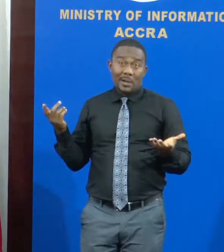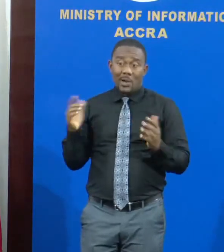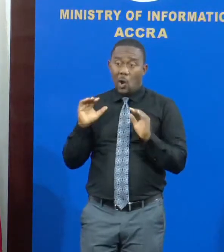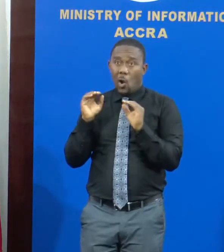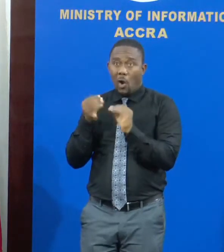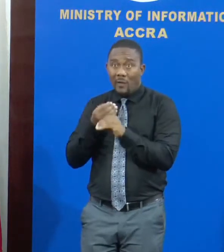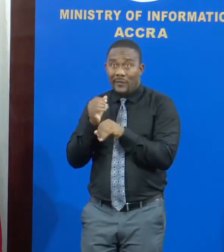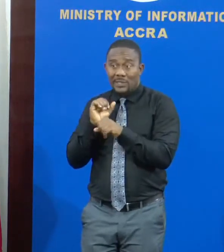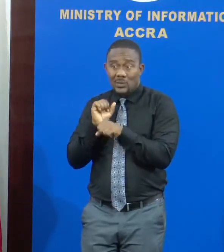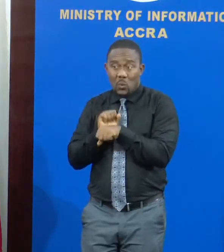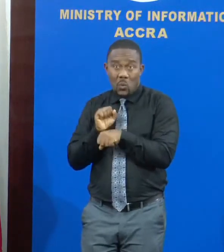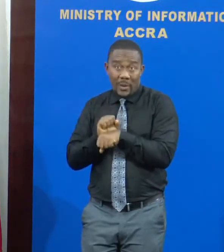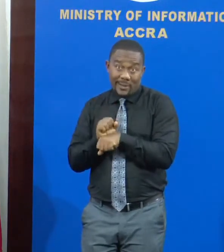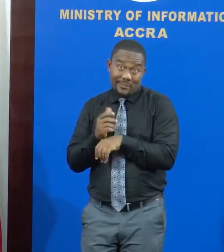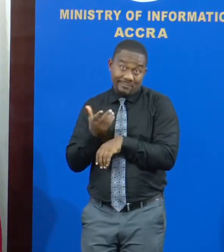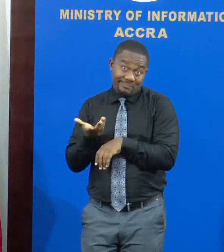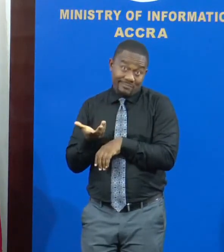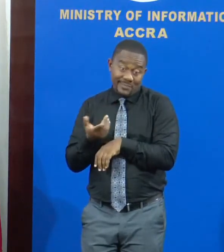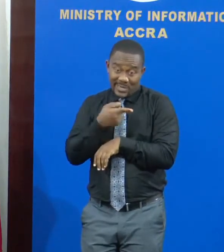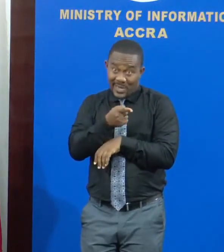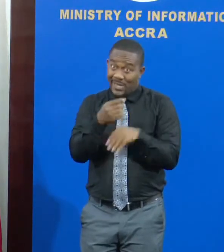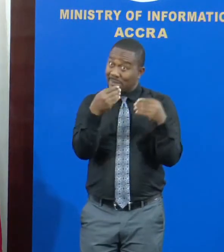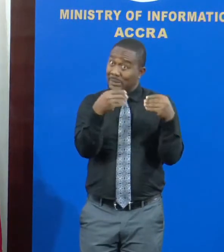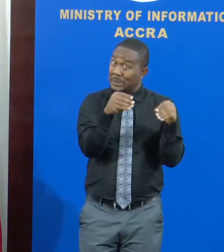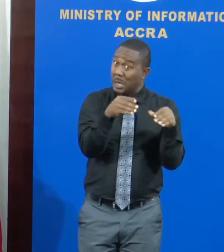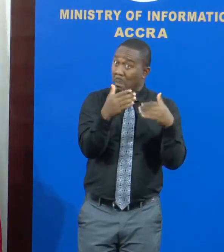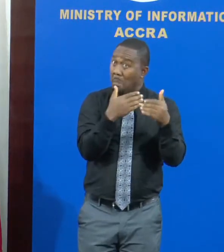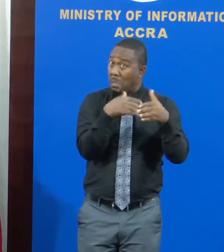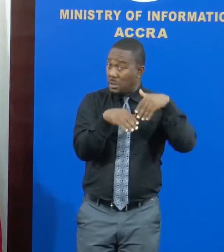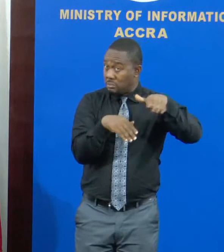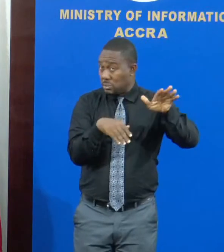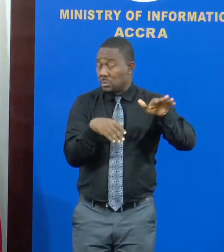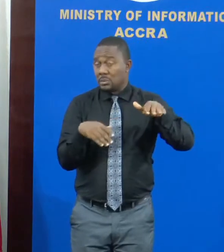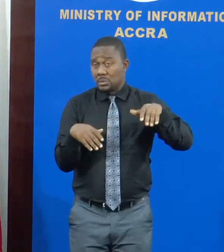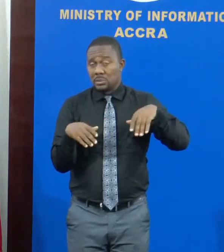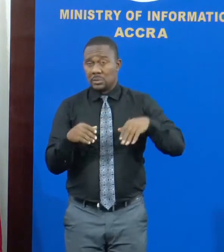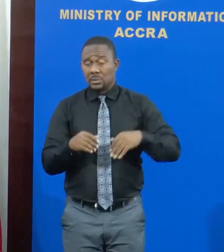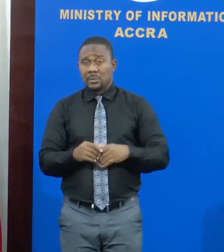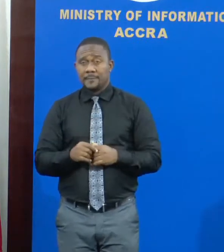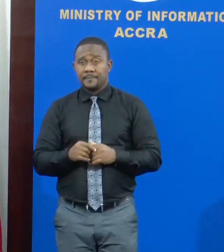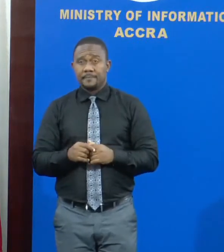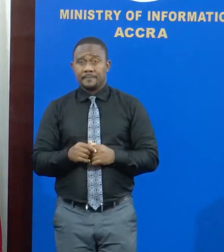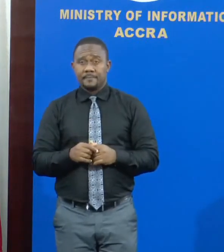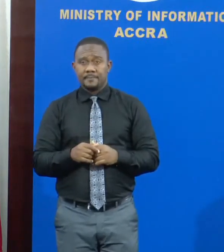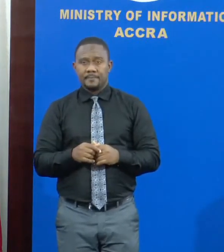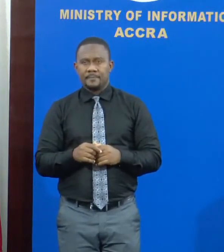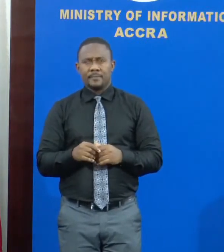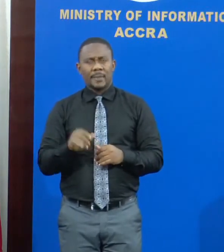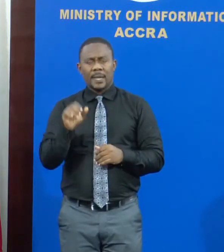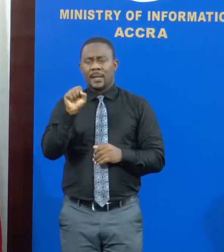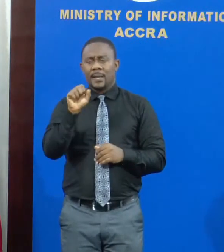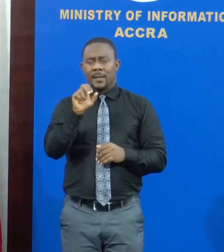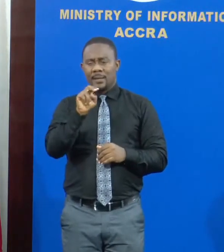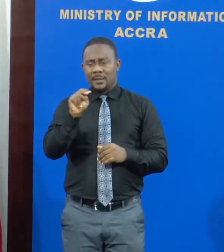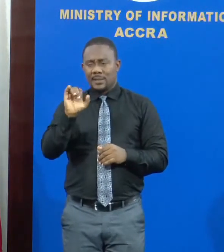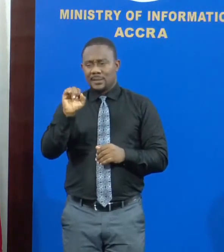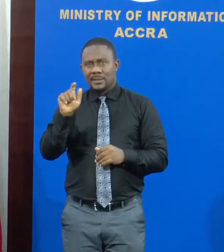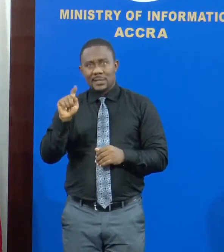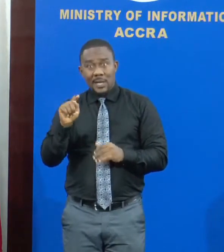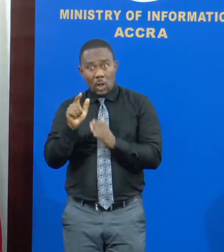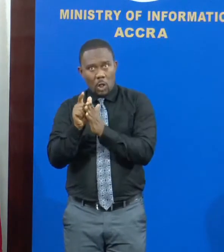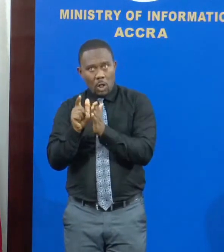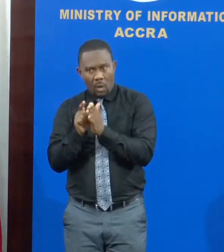work, so to speak. And the SSNIT law allows them to join the SSNIT